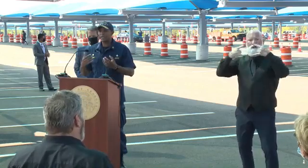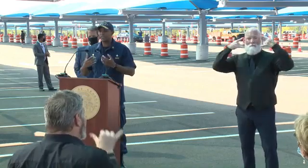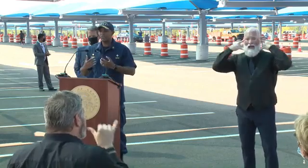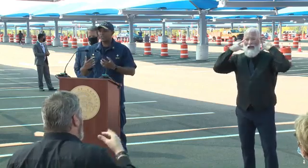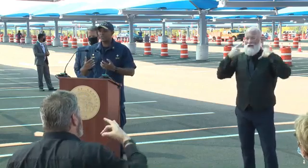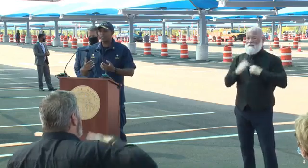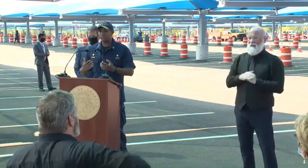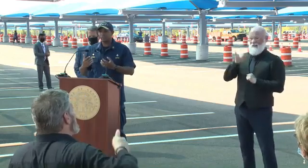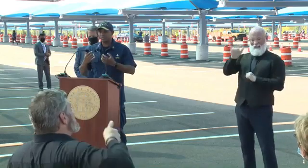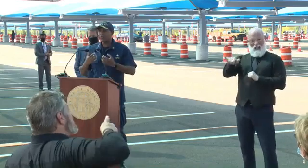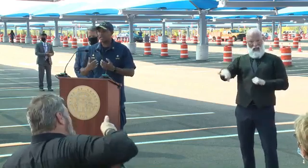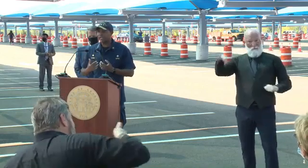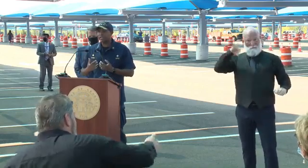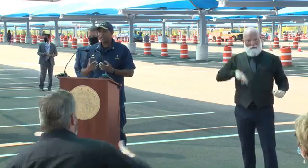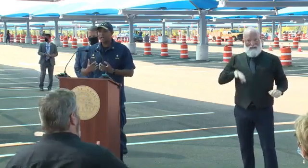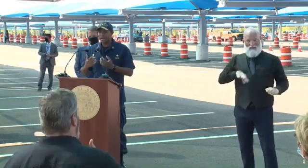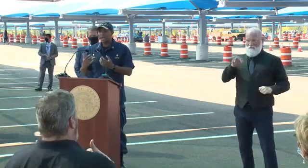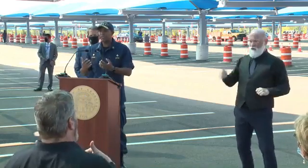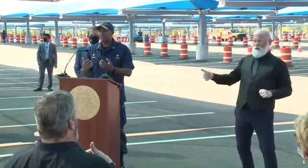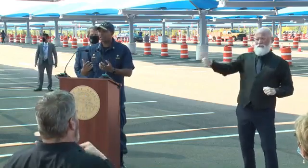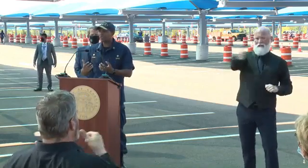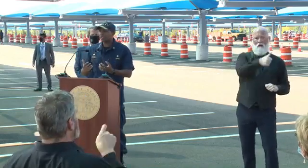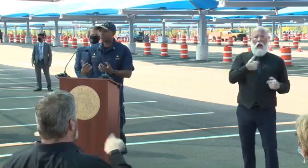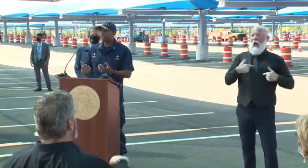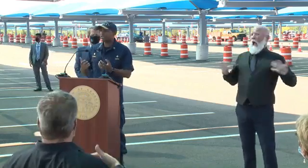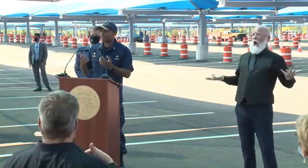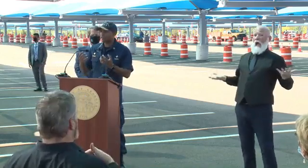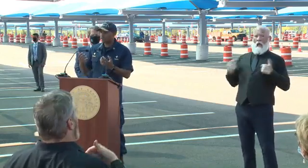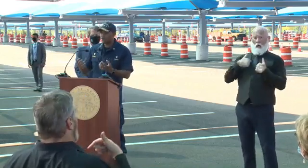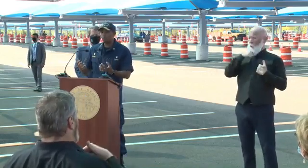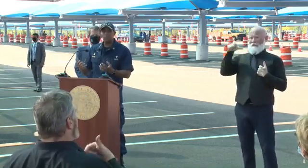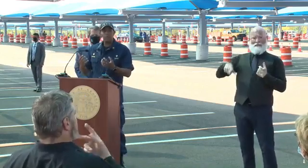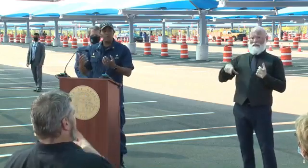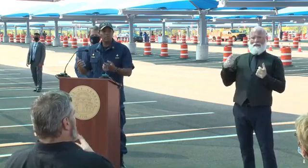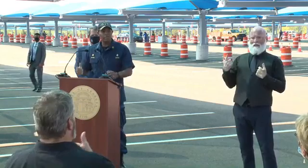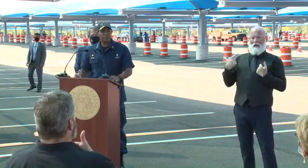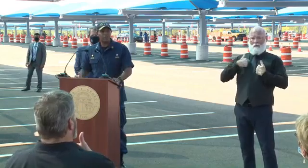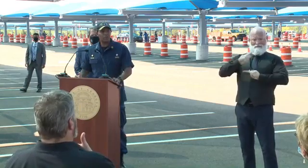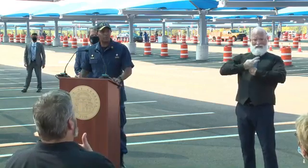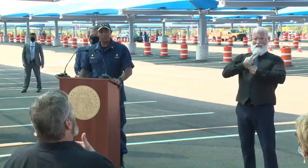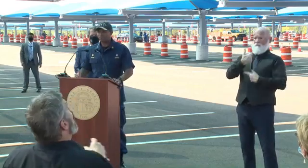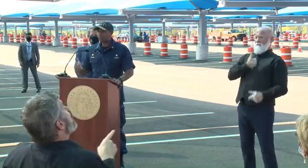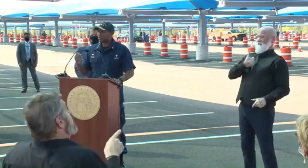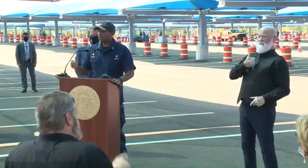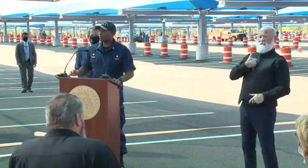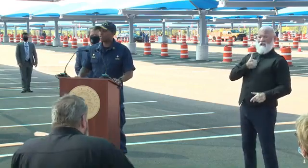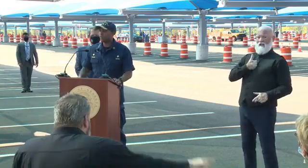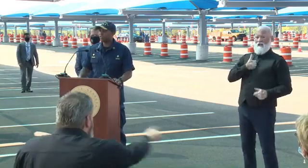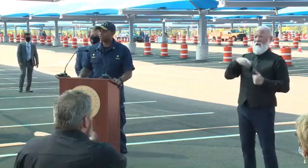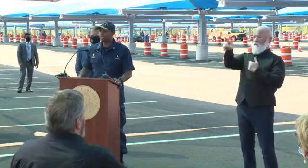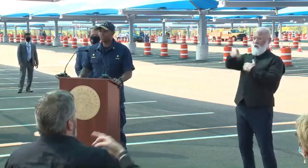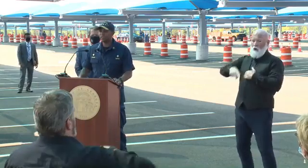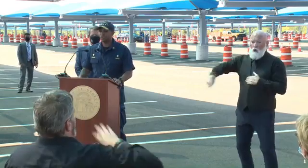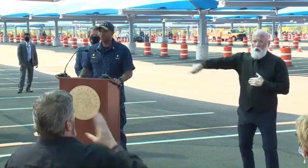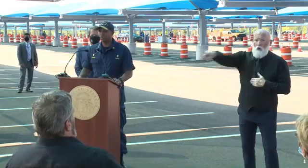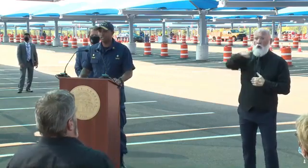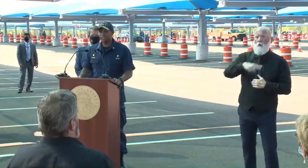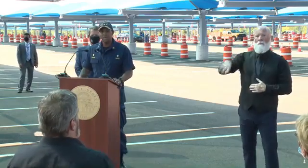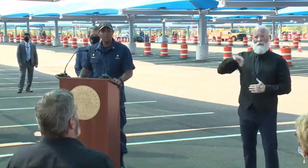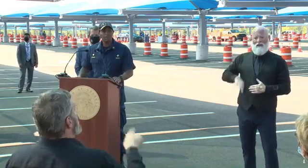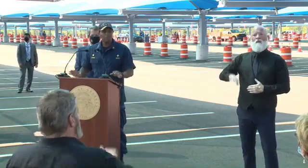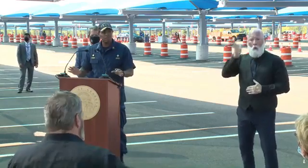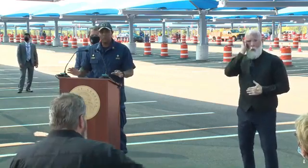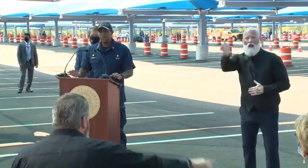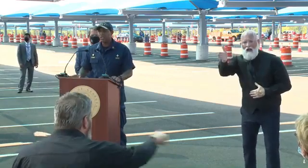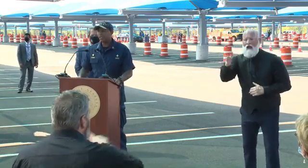I'm not asking you to do this for me. I'm asking you to do this because you will benefit from it. You will get back to a sense of